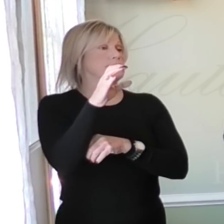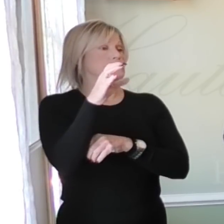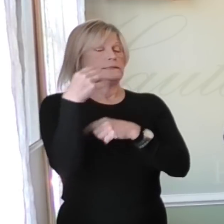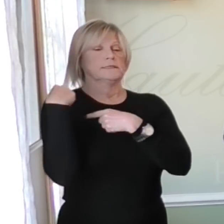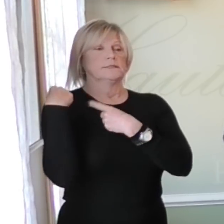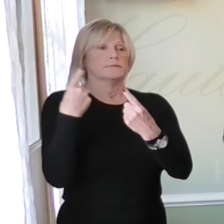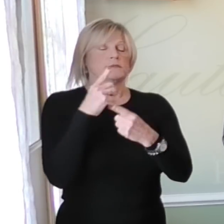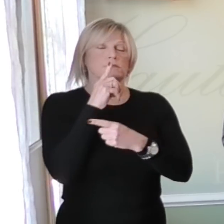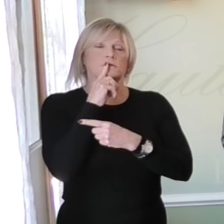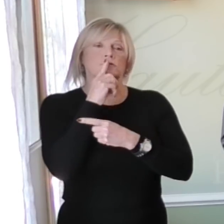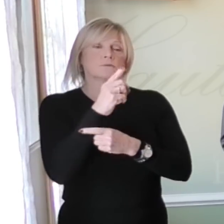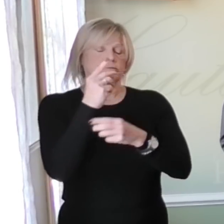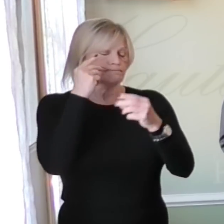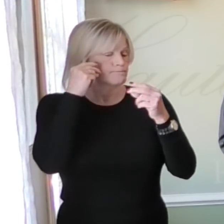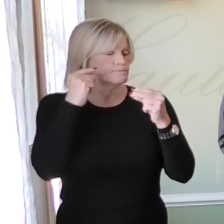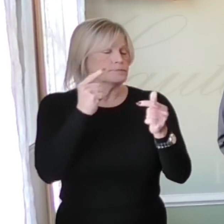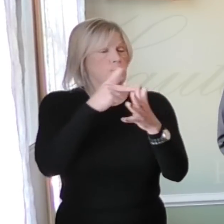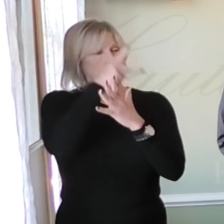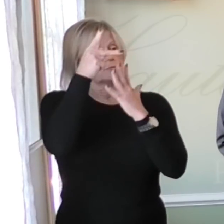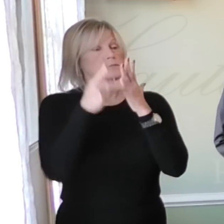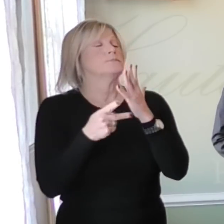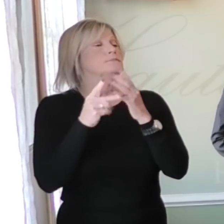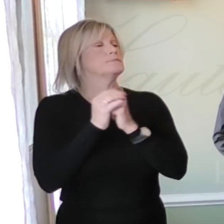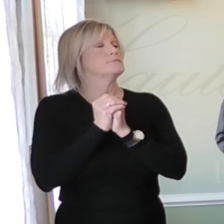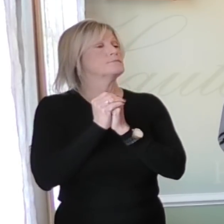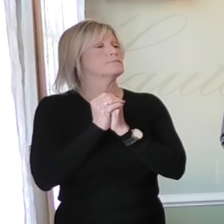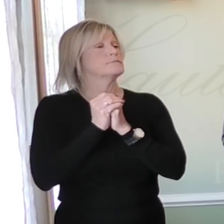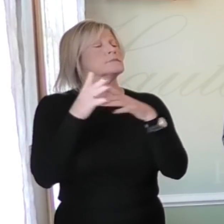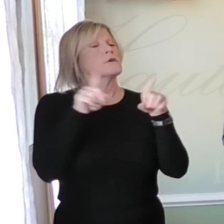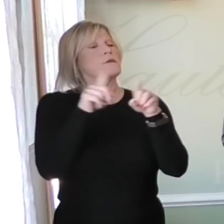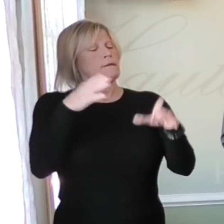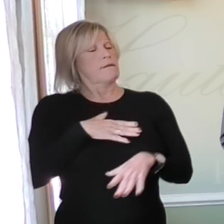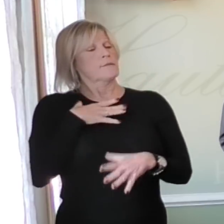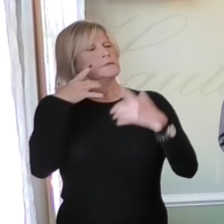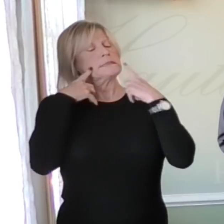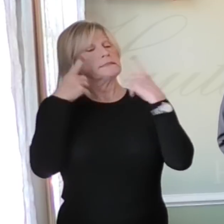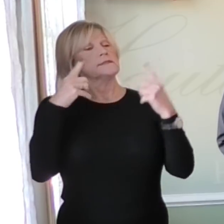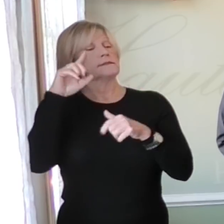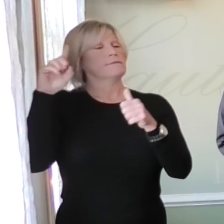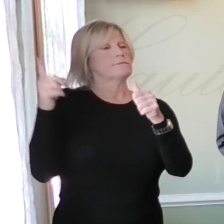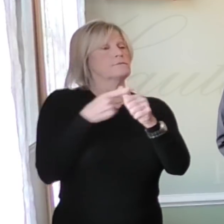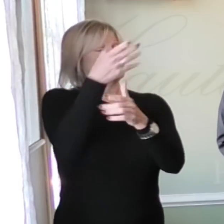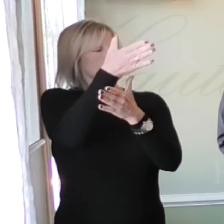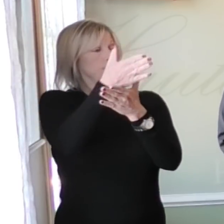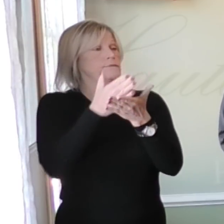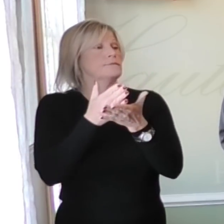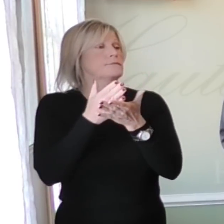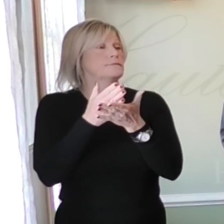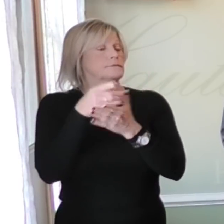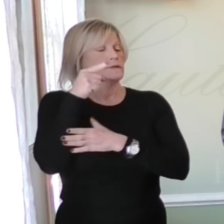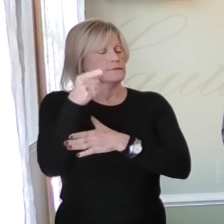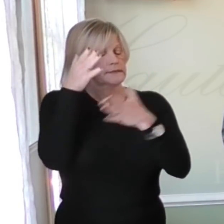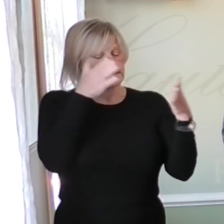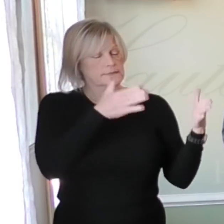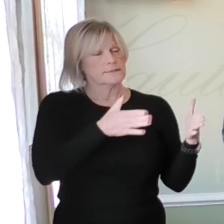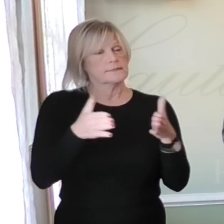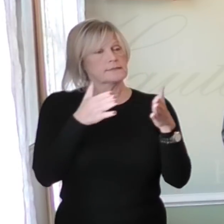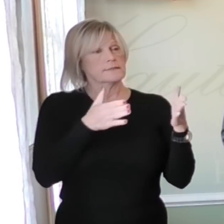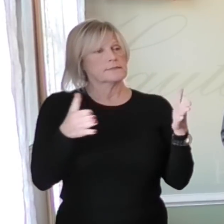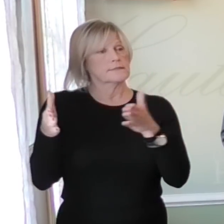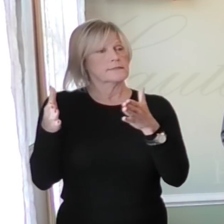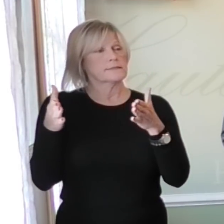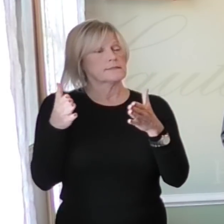an immediate priority. Therefore, I'm happy to announce today the first phase of this plan